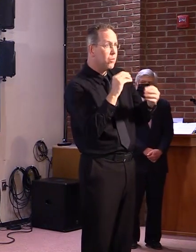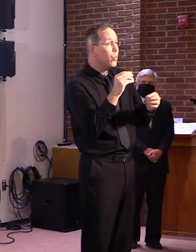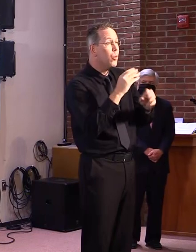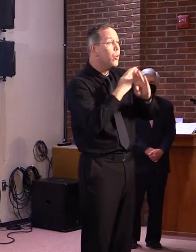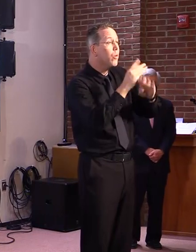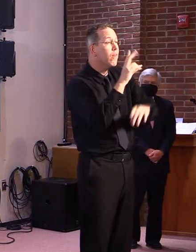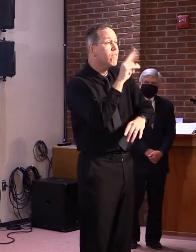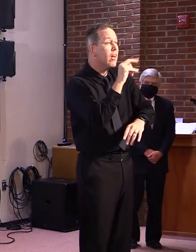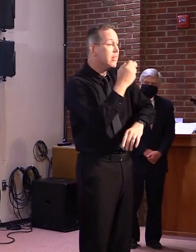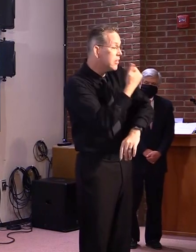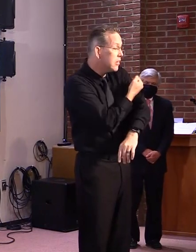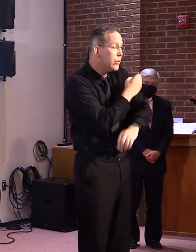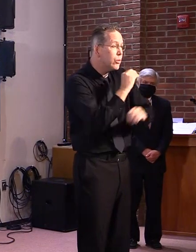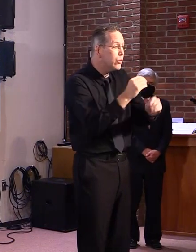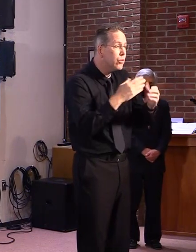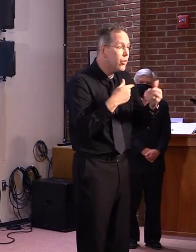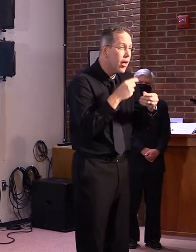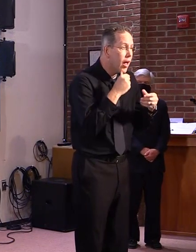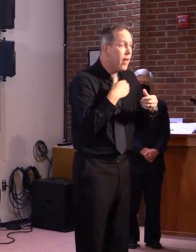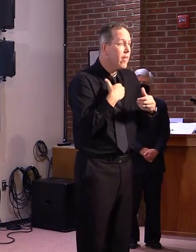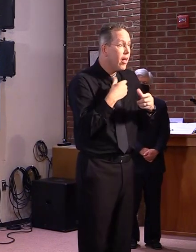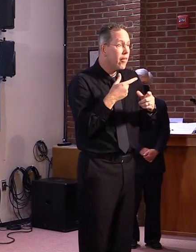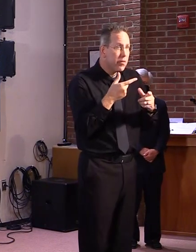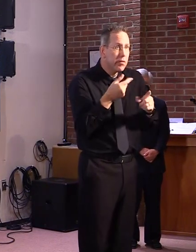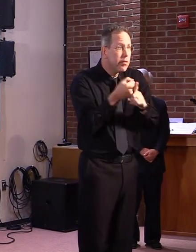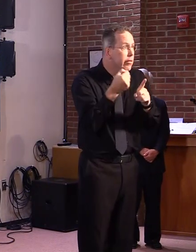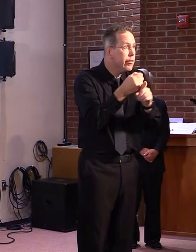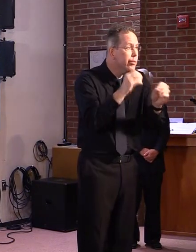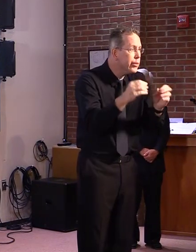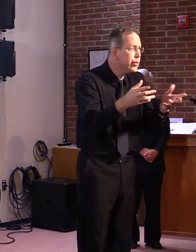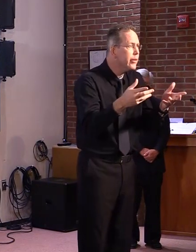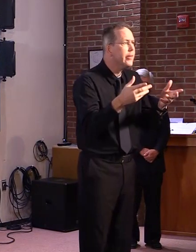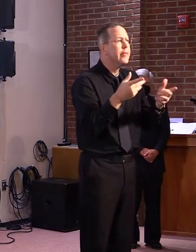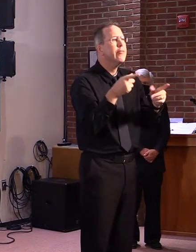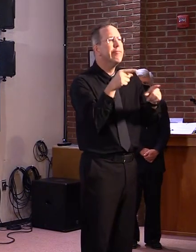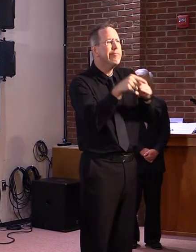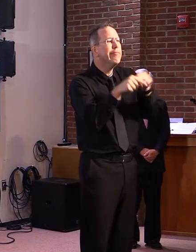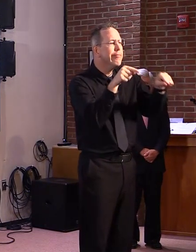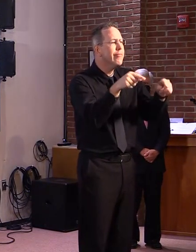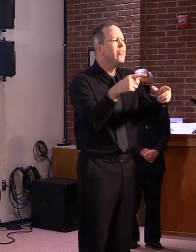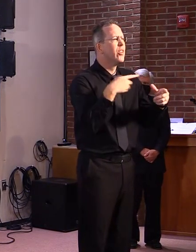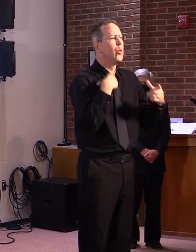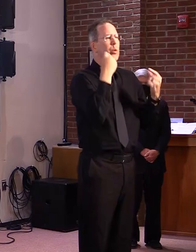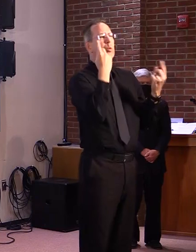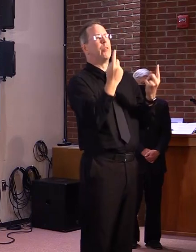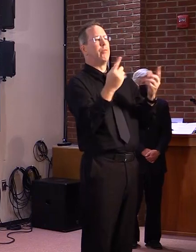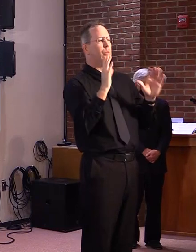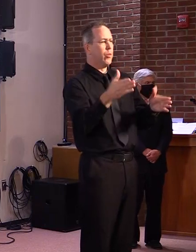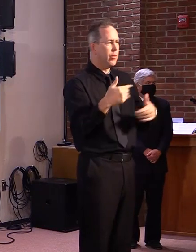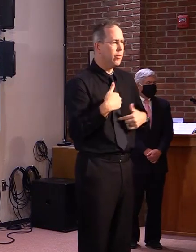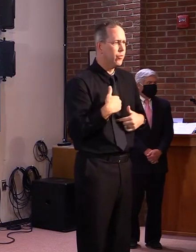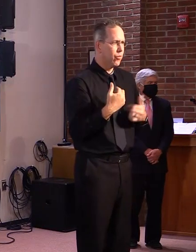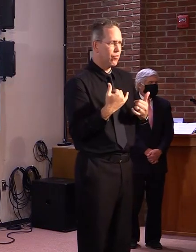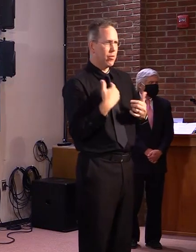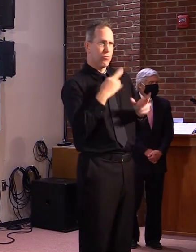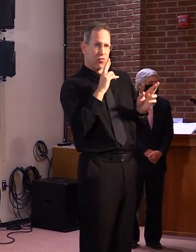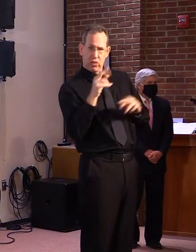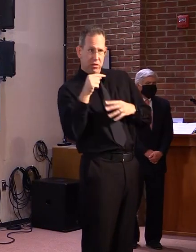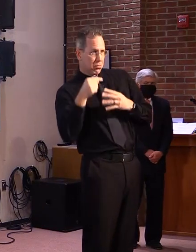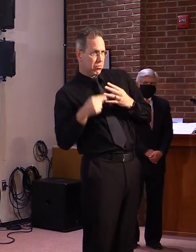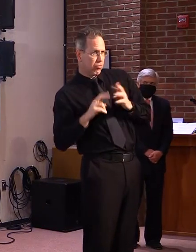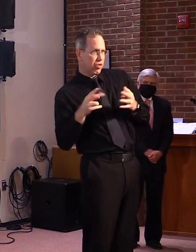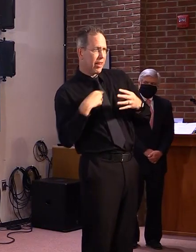vaccine comes about. So we'll, that's why we built up our testing and tracing capacity so we could deal with things like